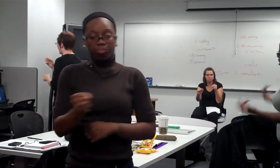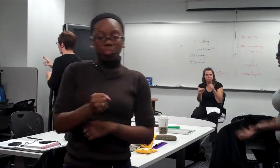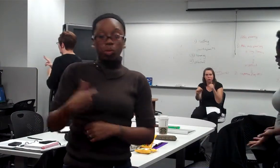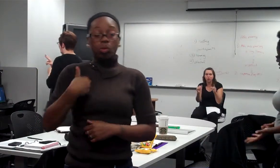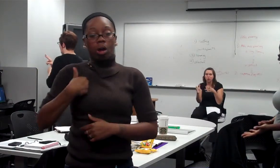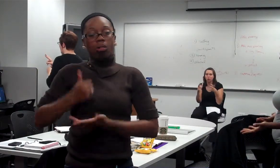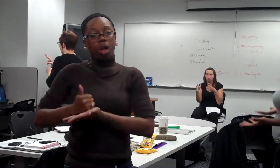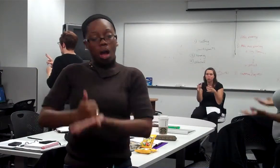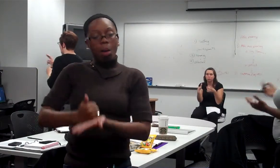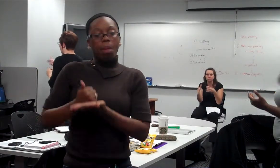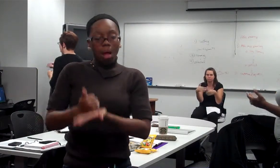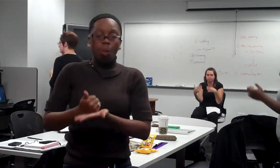trying to